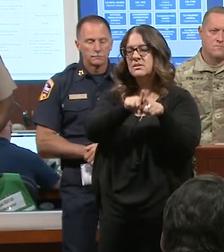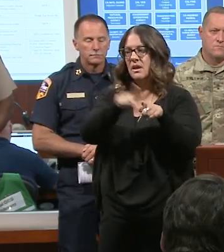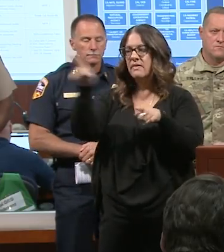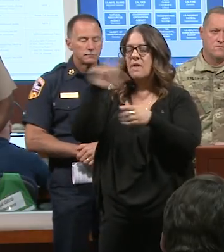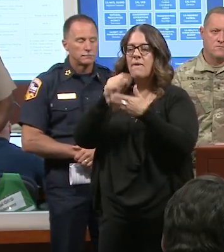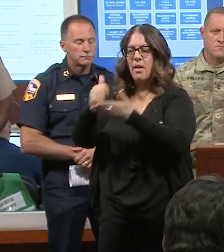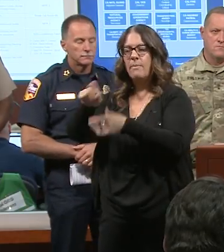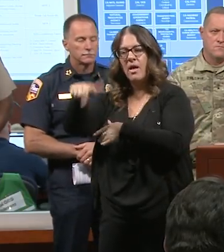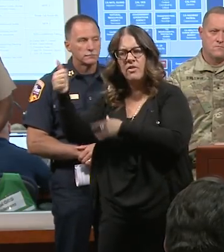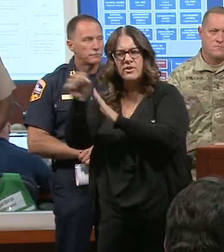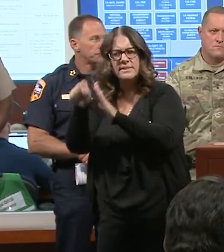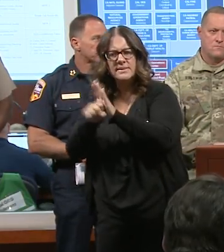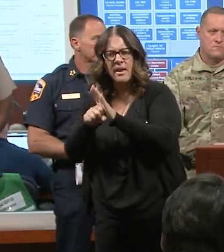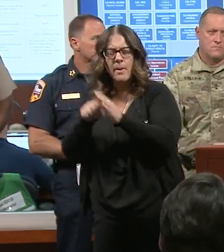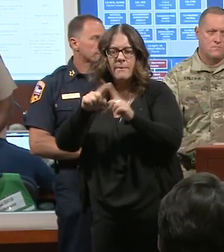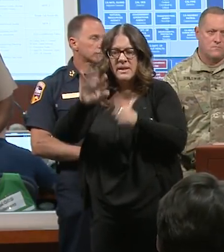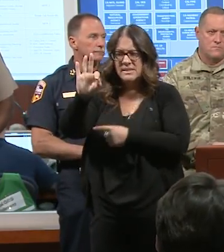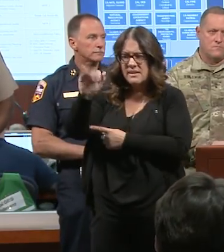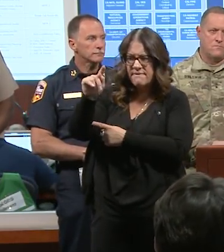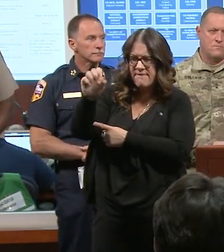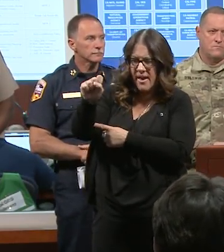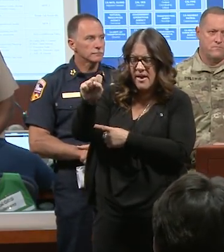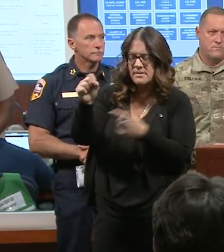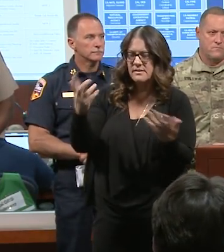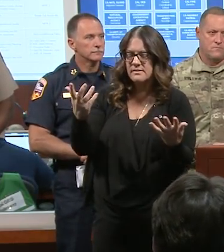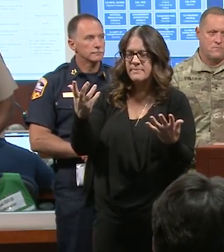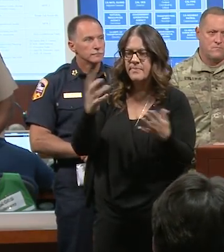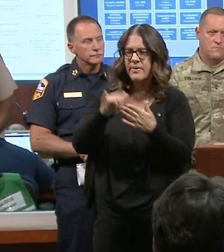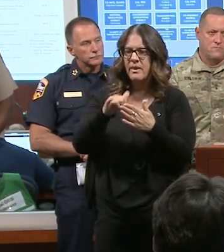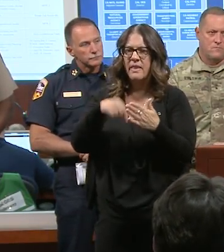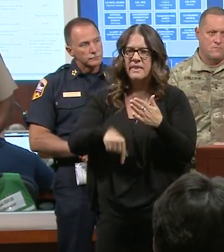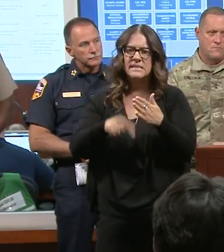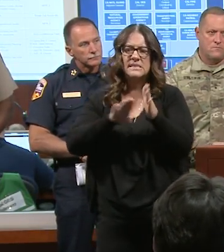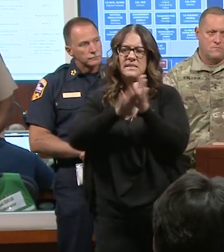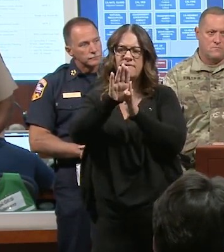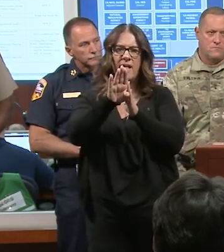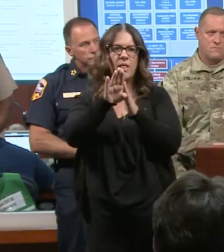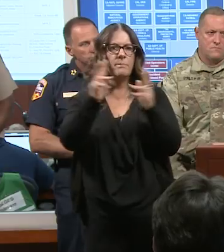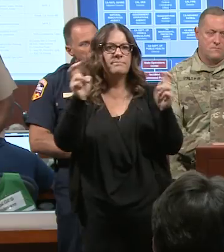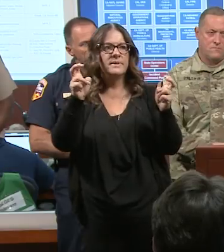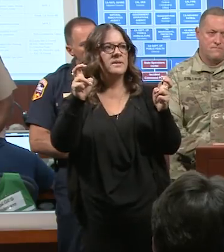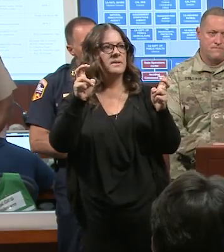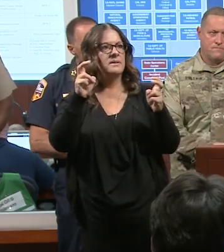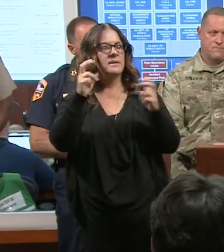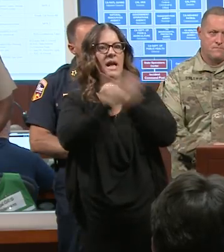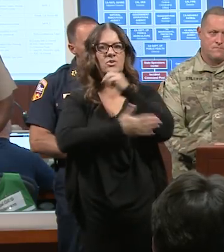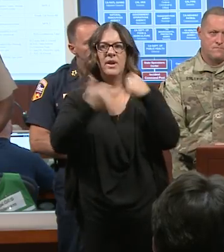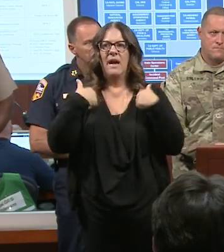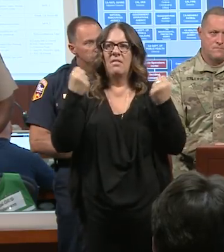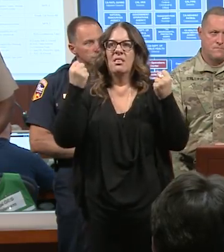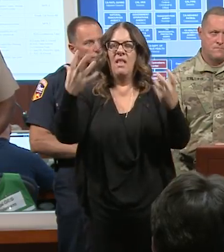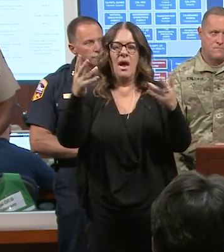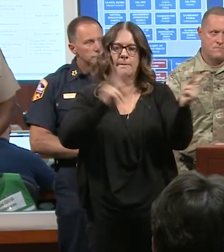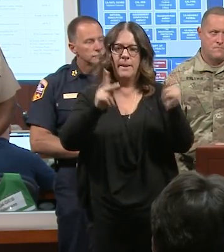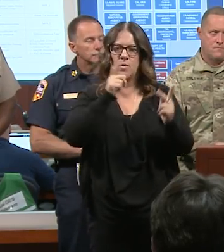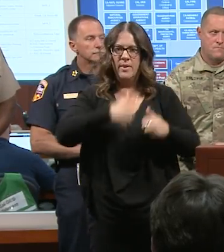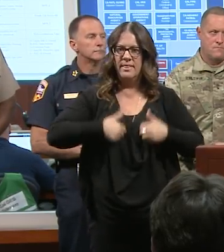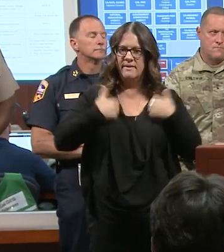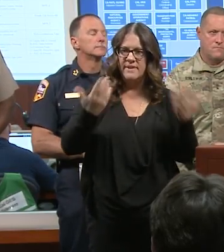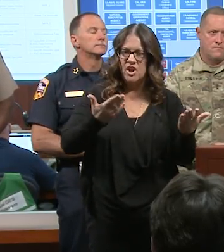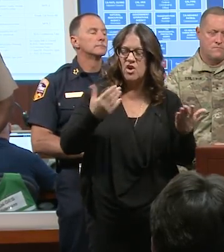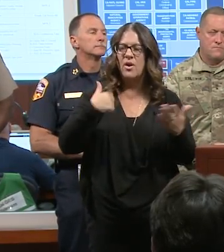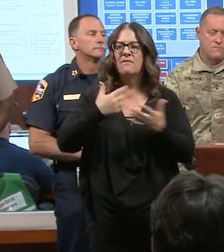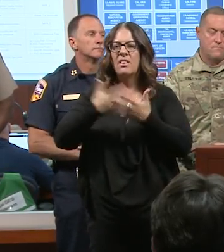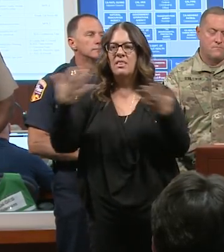part of the facts of a highly developed society is that you have a lot of people and a lot of